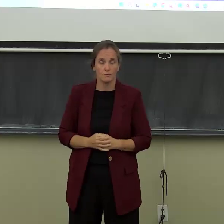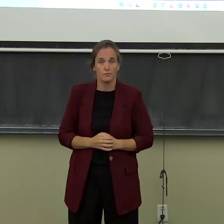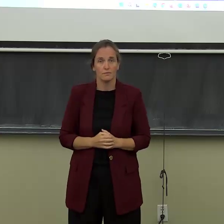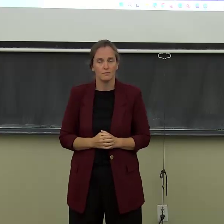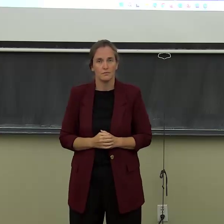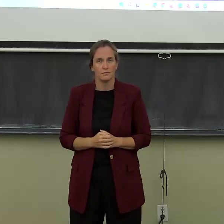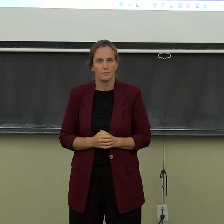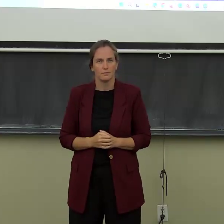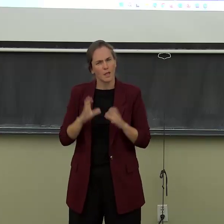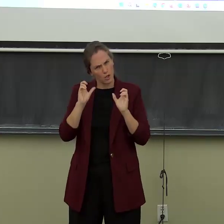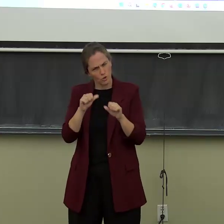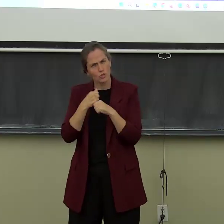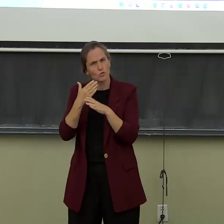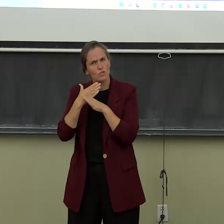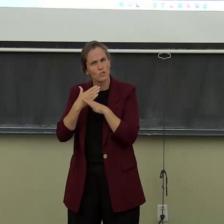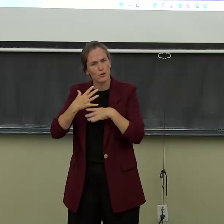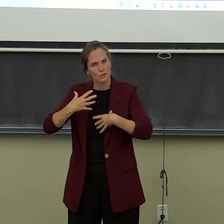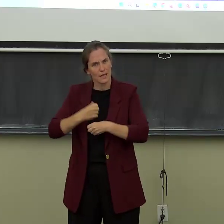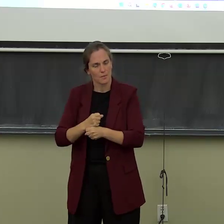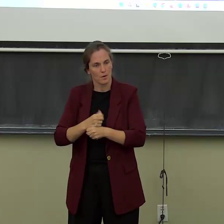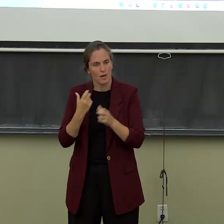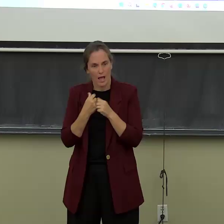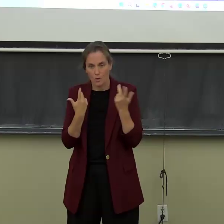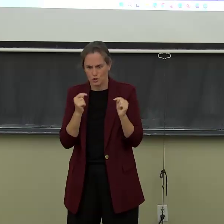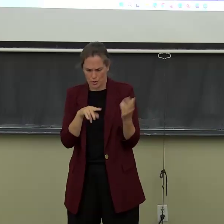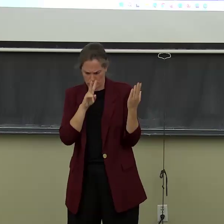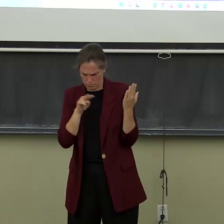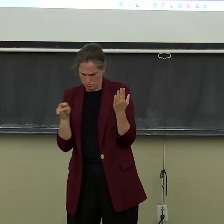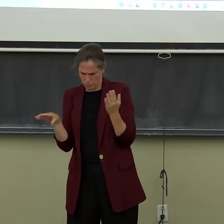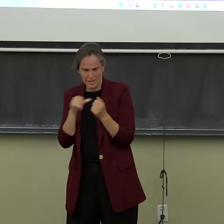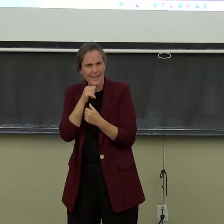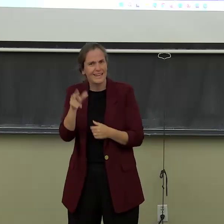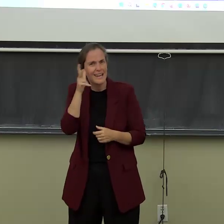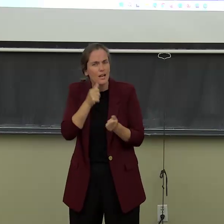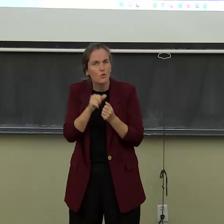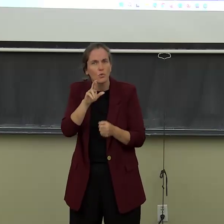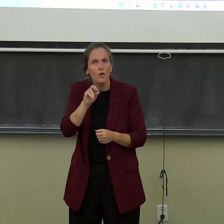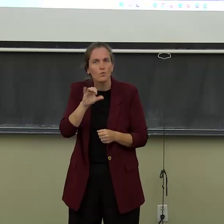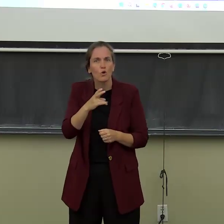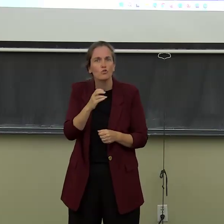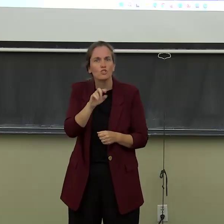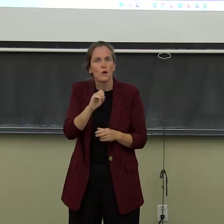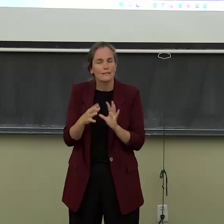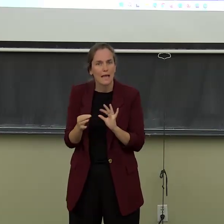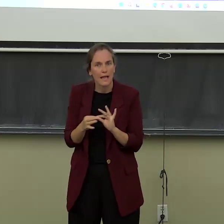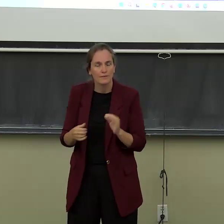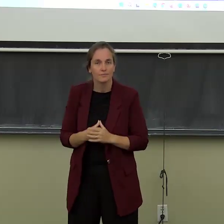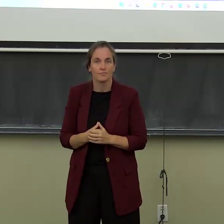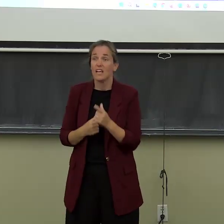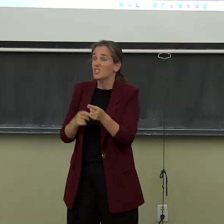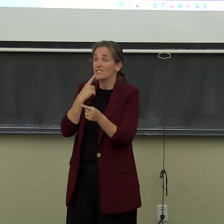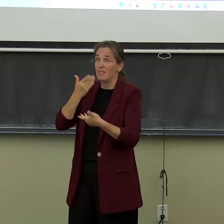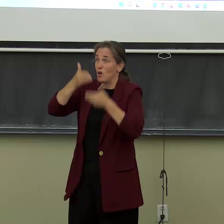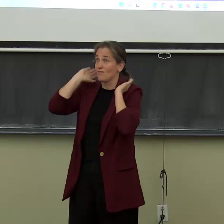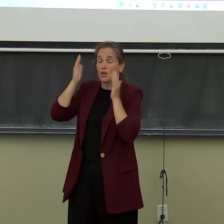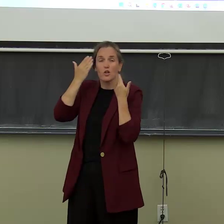Could you share a summary? I think I was going to see if I could read, but I didn't get to hear what Rochelle was saying. I'm guessing. Oh, she was Angelica saying had it's the same. so overwhelming. She